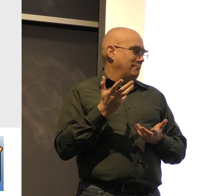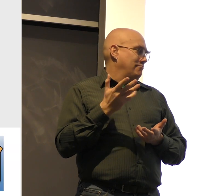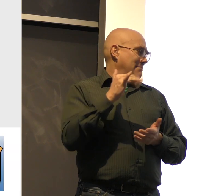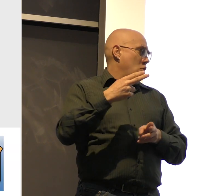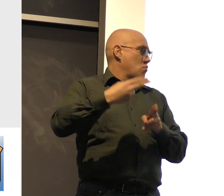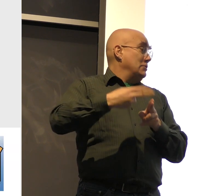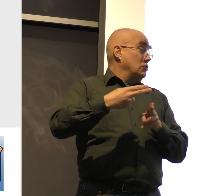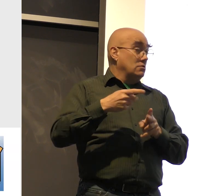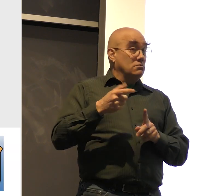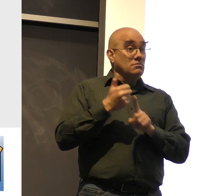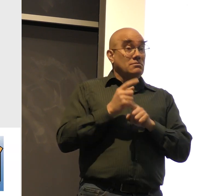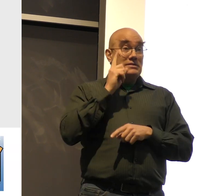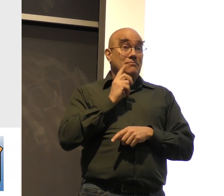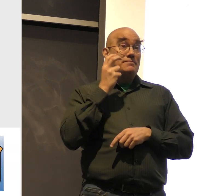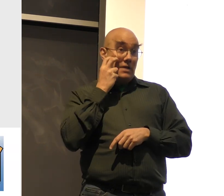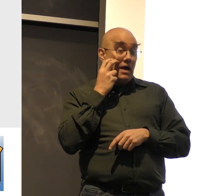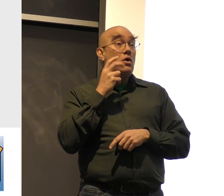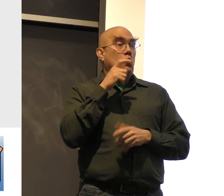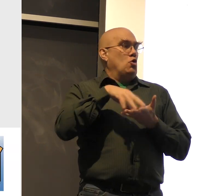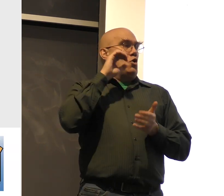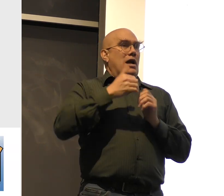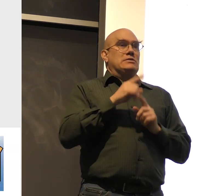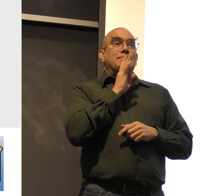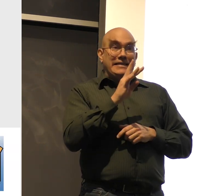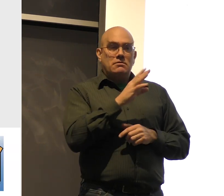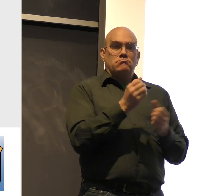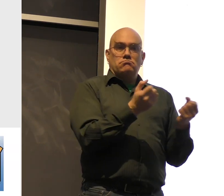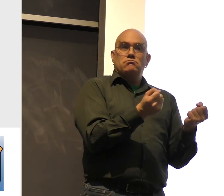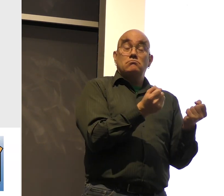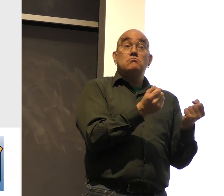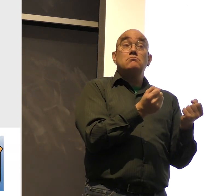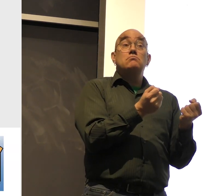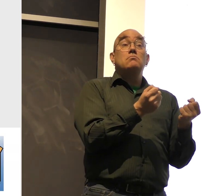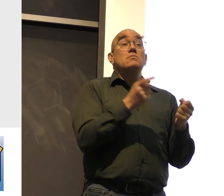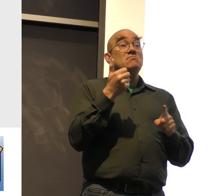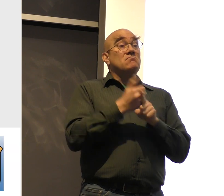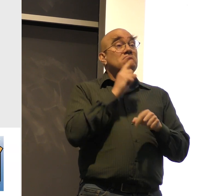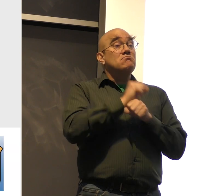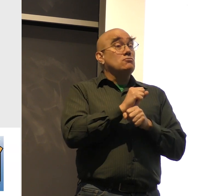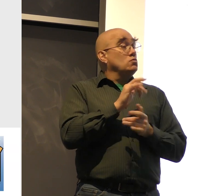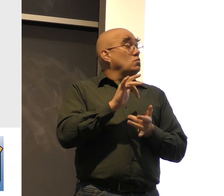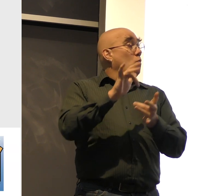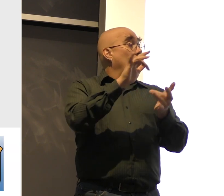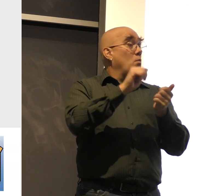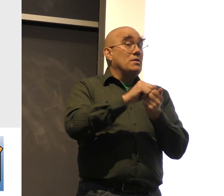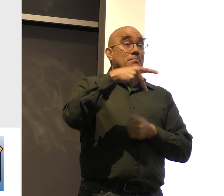Keller was, right? Her reputation, she learned how to speak and to sign. And she